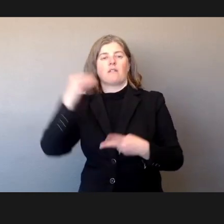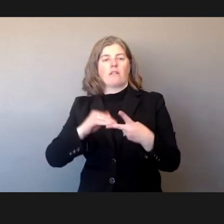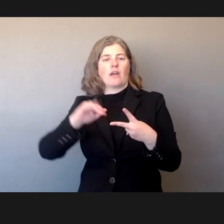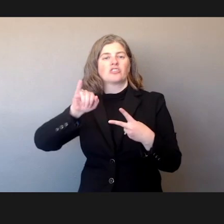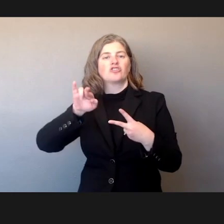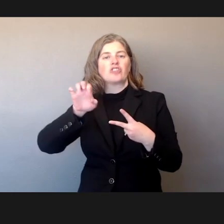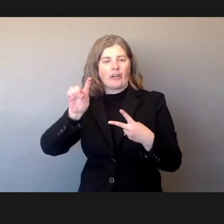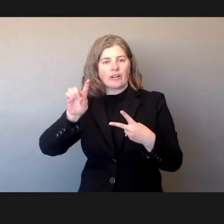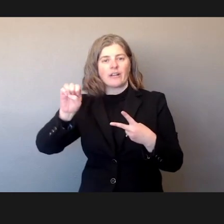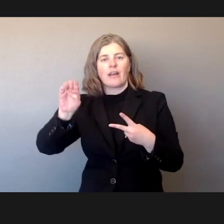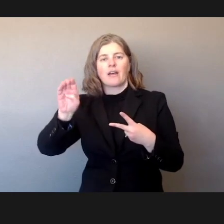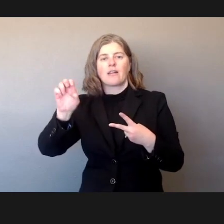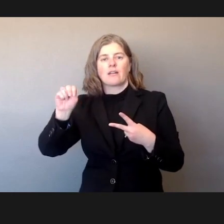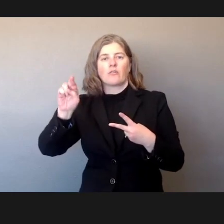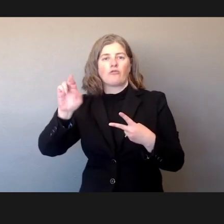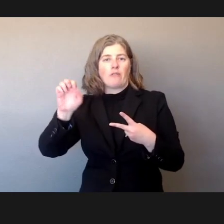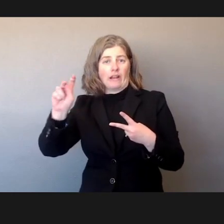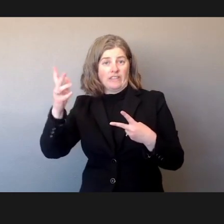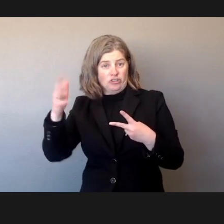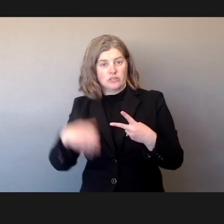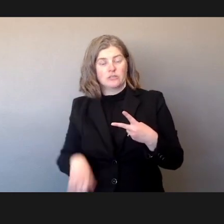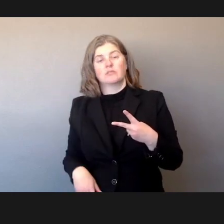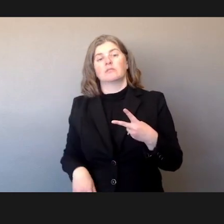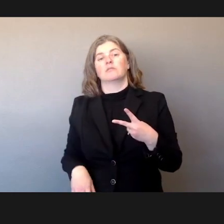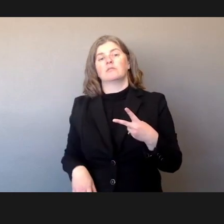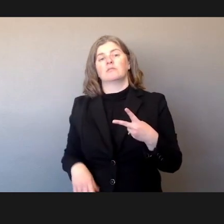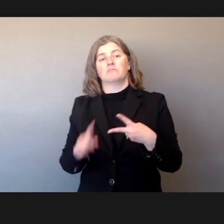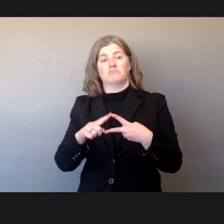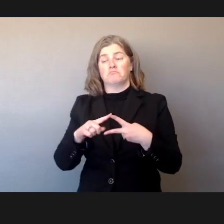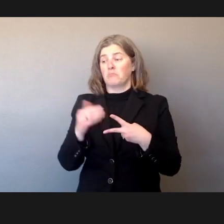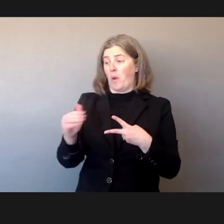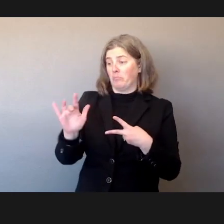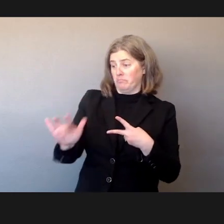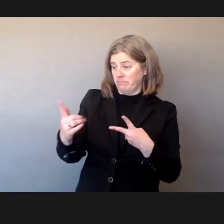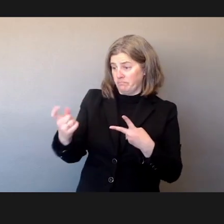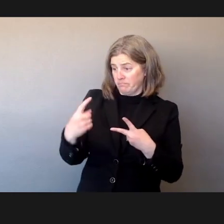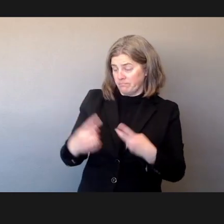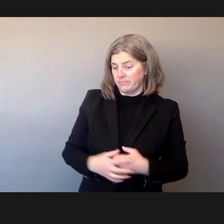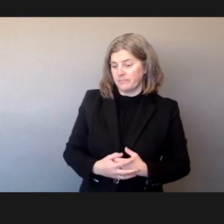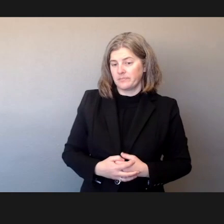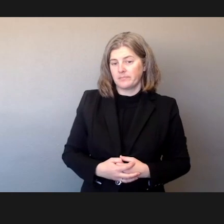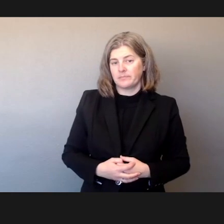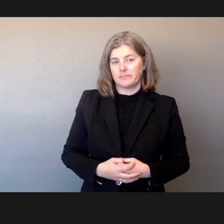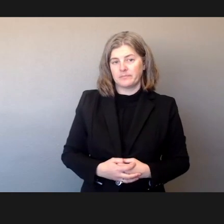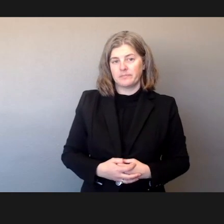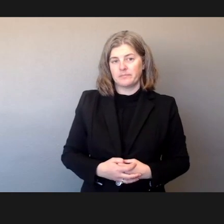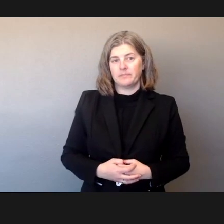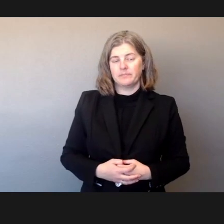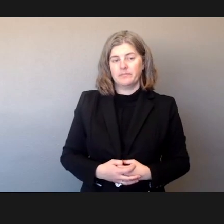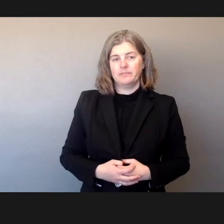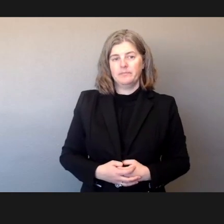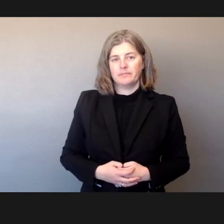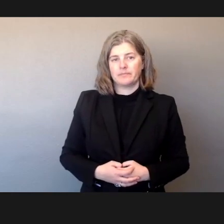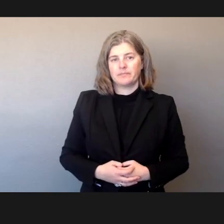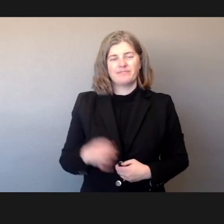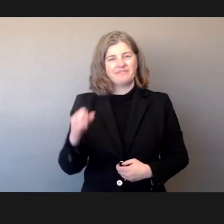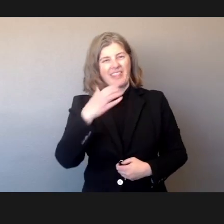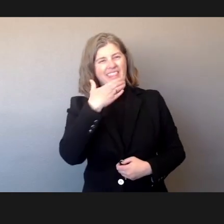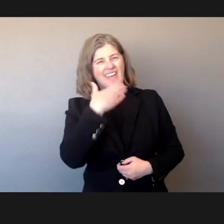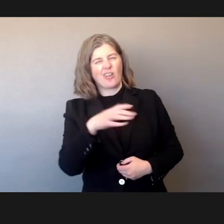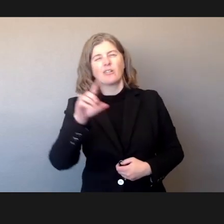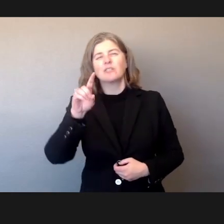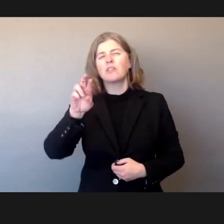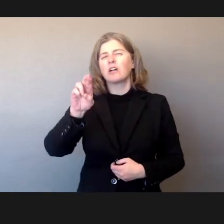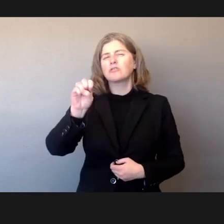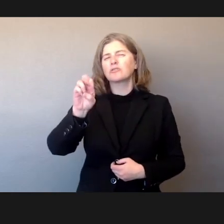Jared after that. Susan, you should be able to unmute yourself and ask your question. Yes, thank you. Dr.